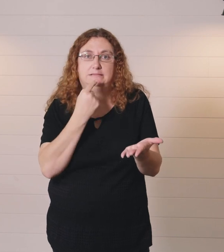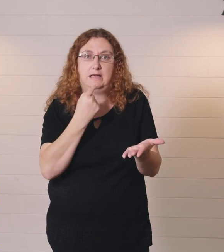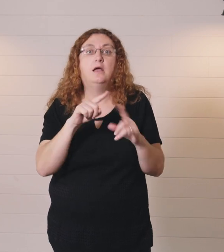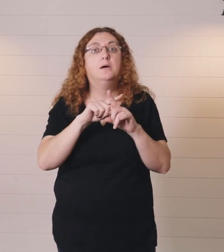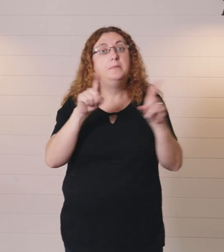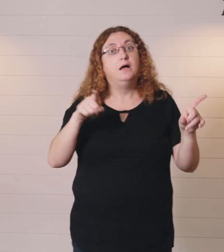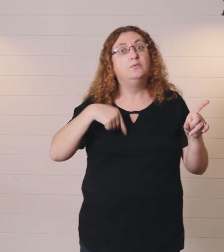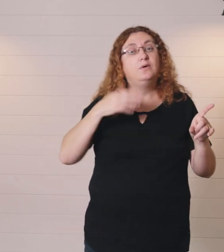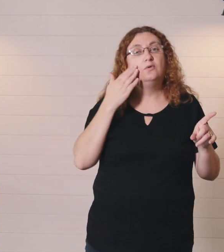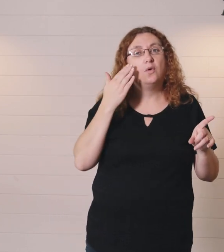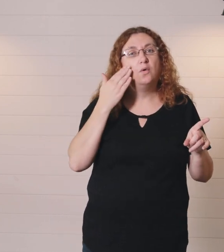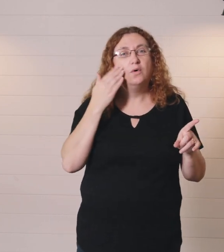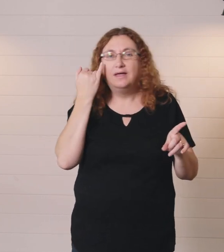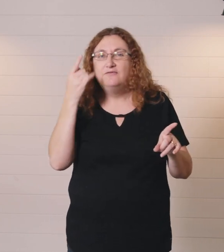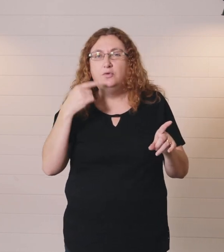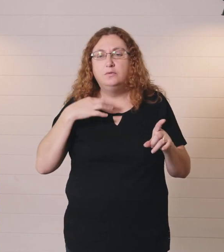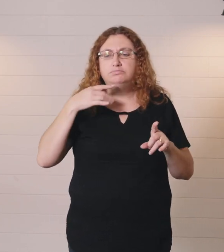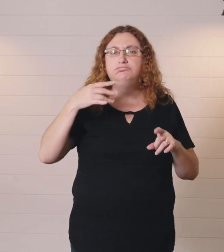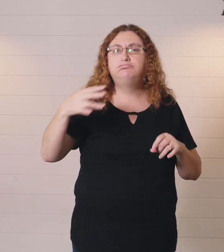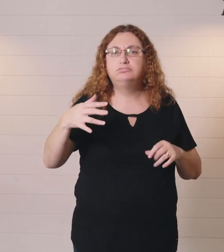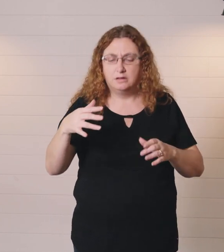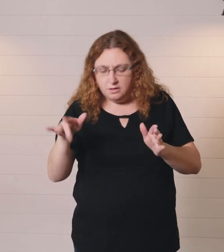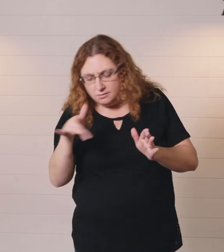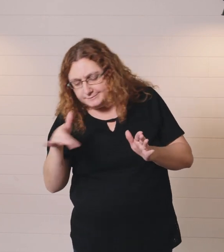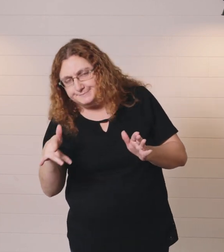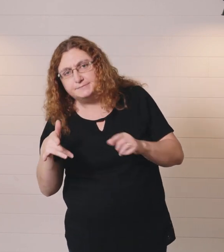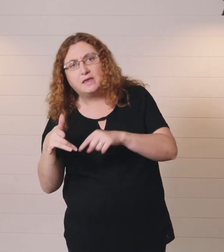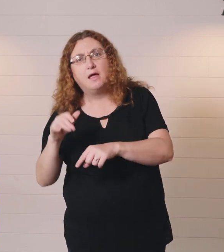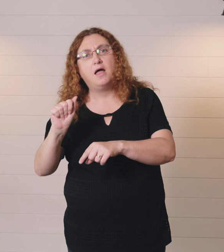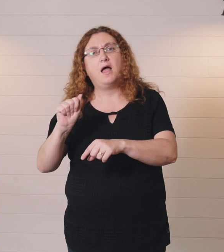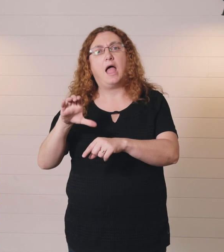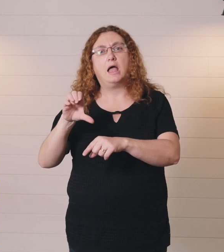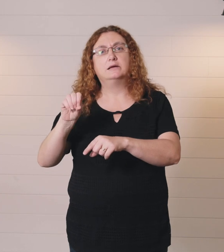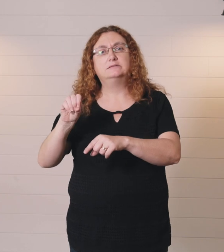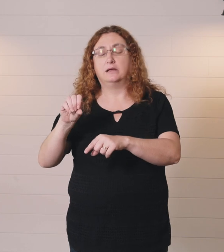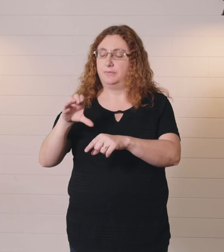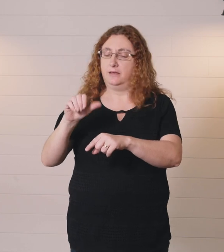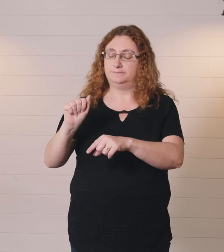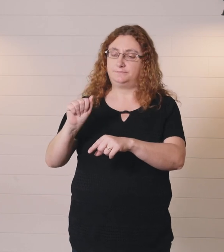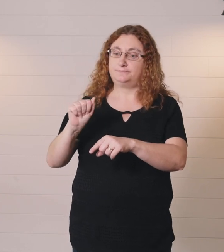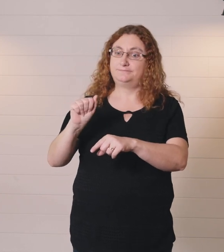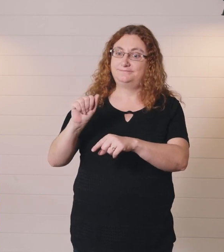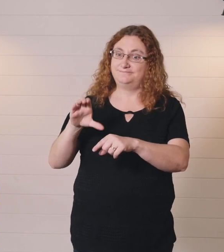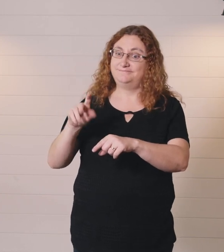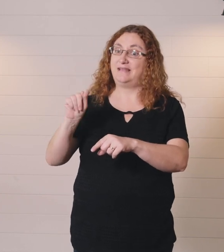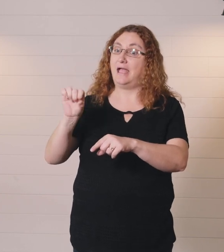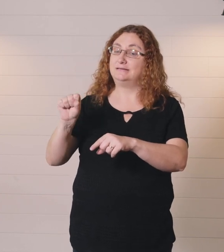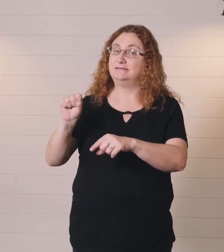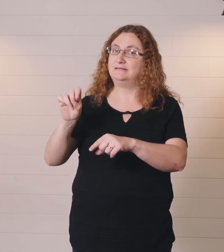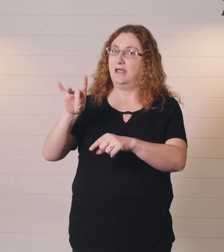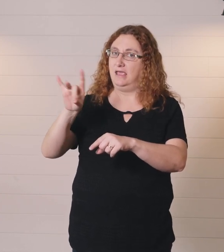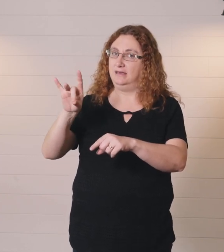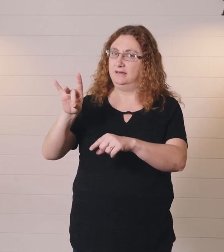us. But what we do know, if you fast forward in the scriptures, is that in Acts 8, there is a government